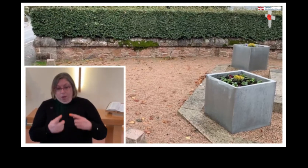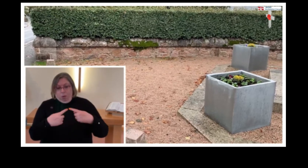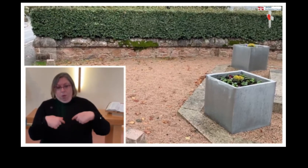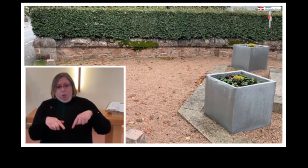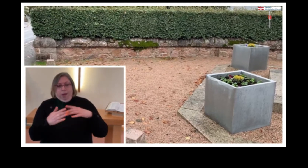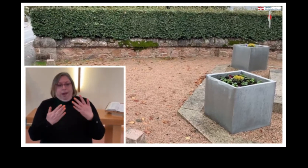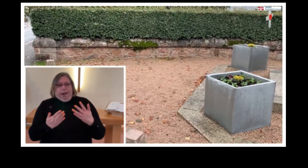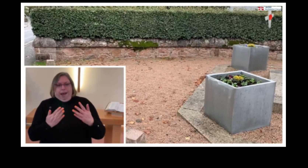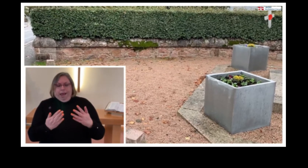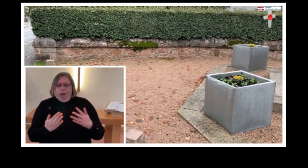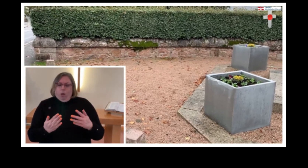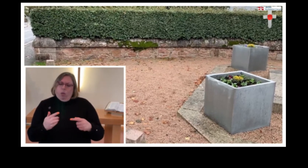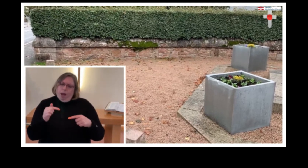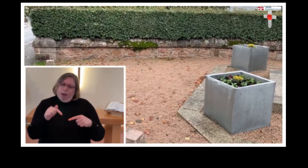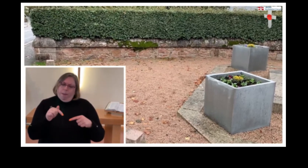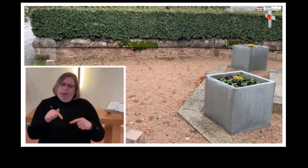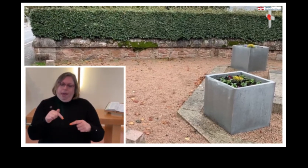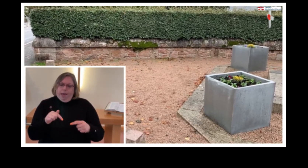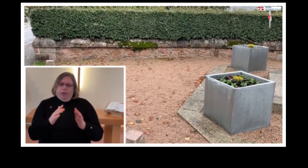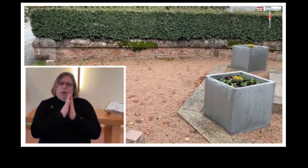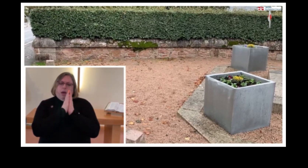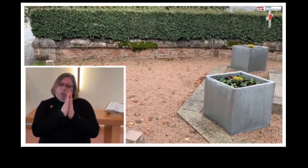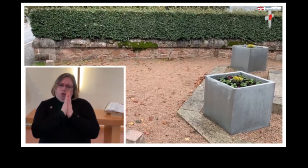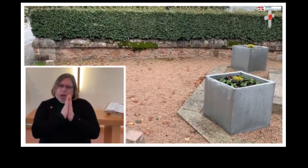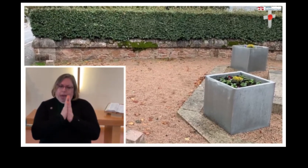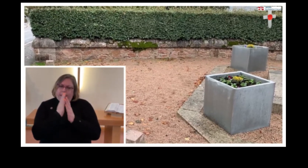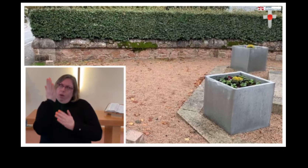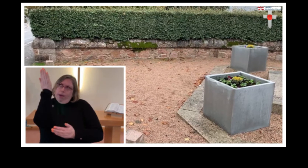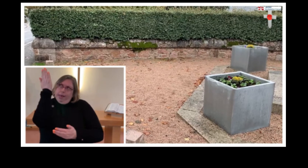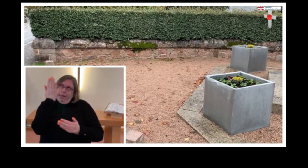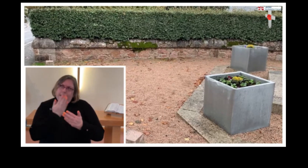We now come to our prayers of intercession.